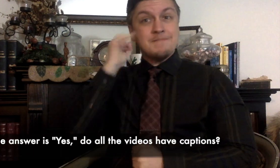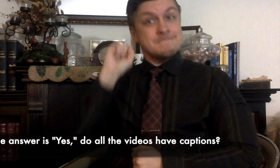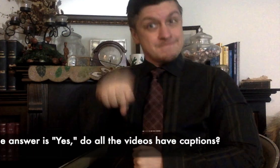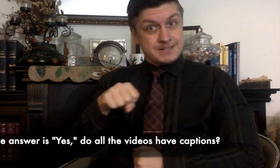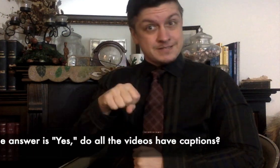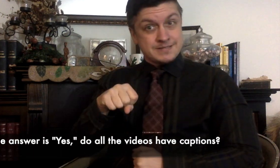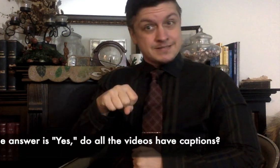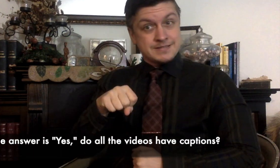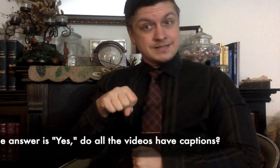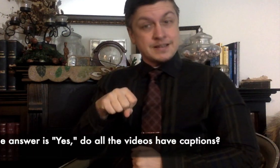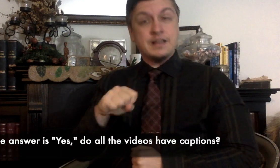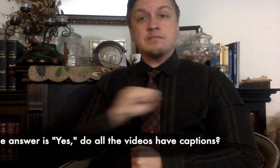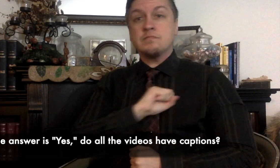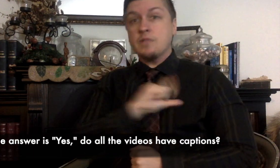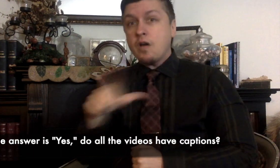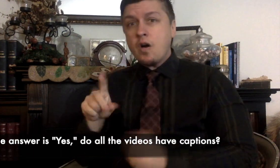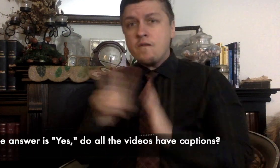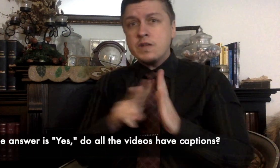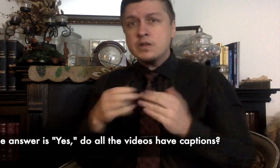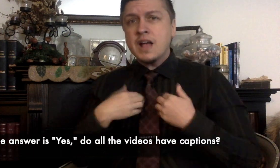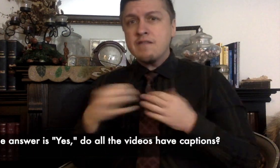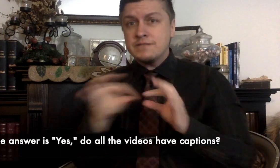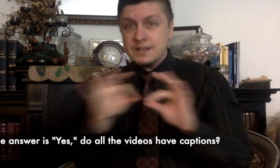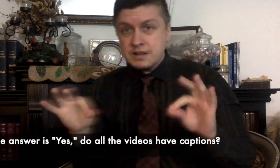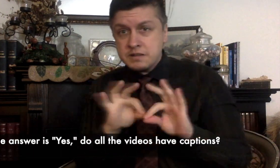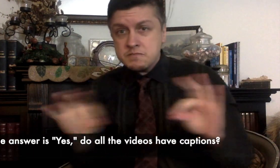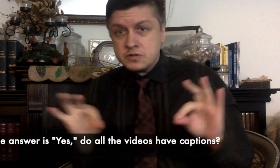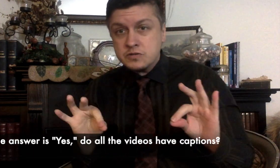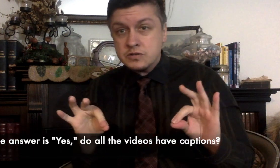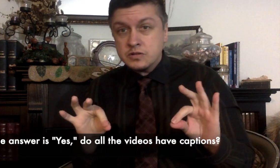If the answer is yes, do all the videos have captions?